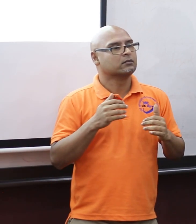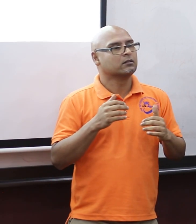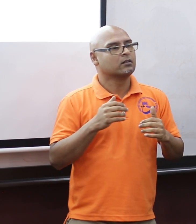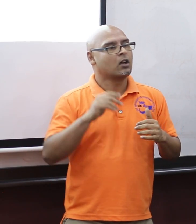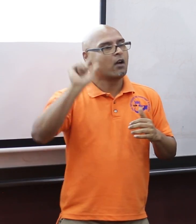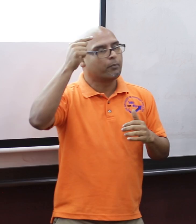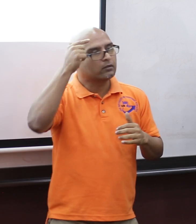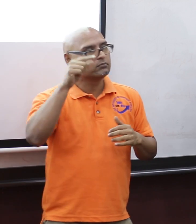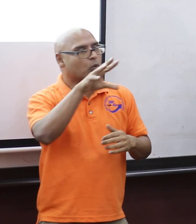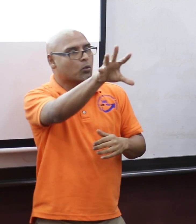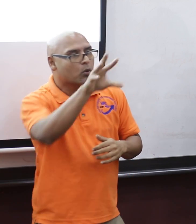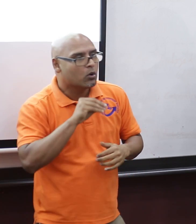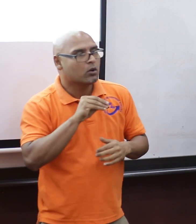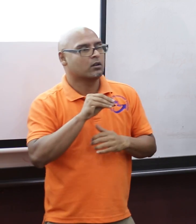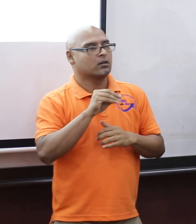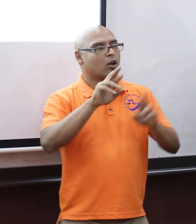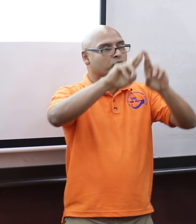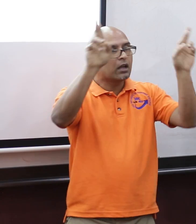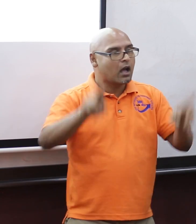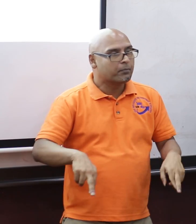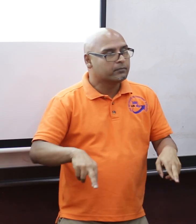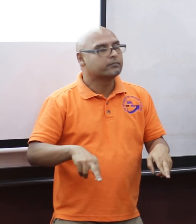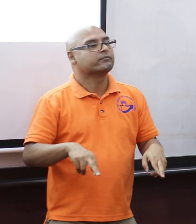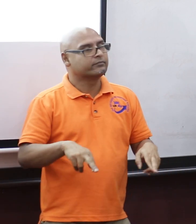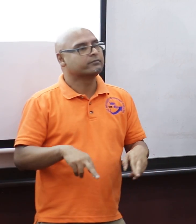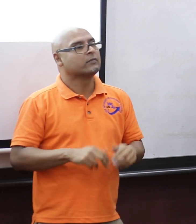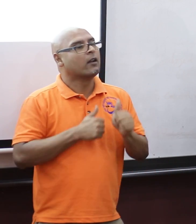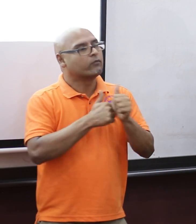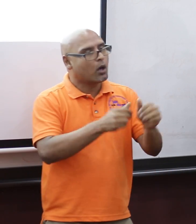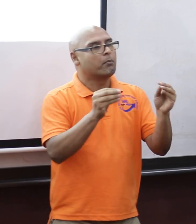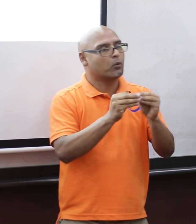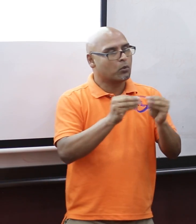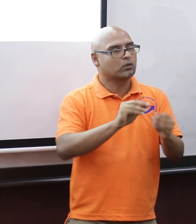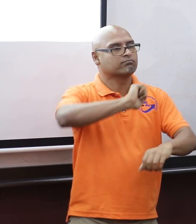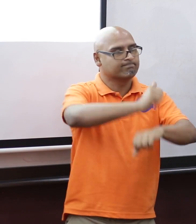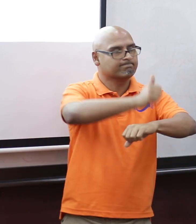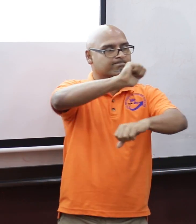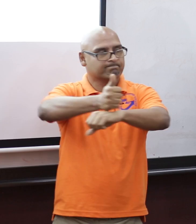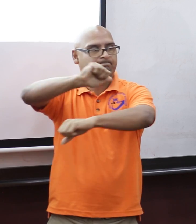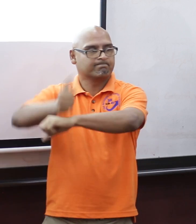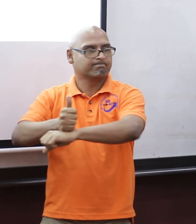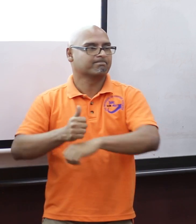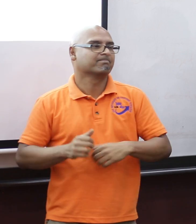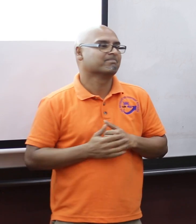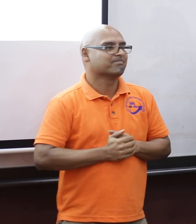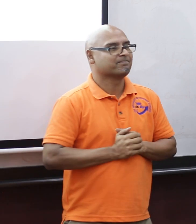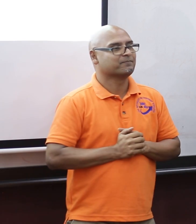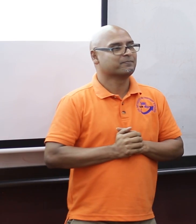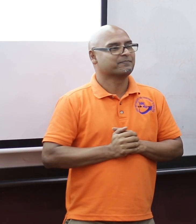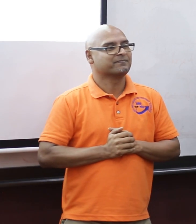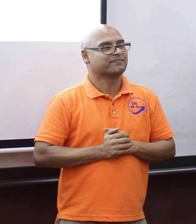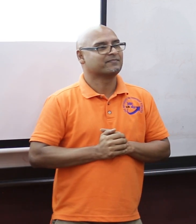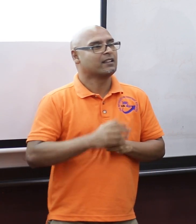for different persons with disability. And most importantly, we must involve the persons